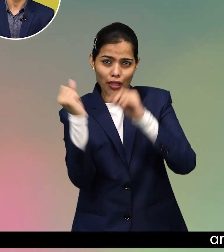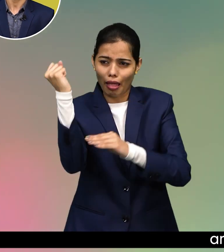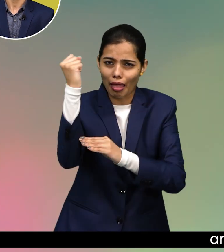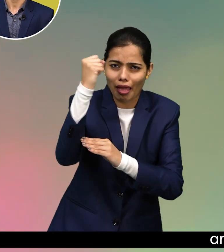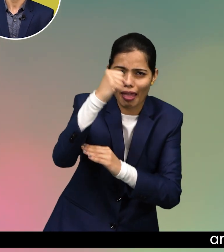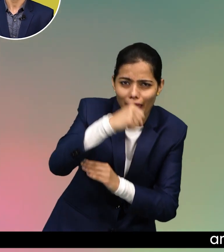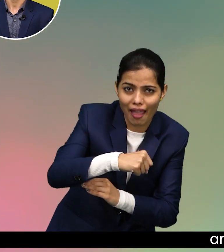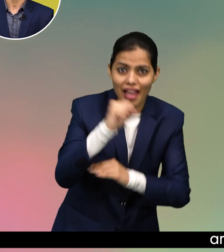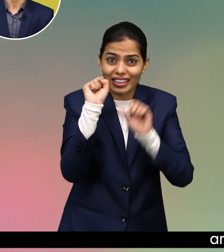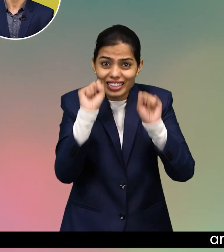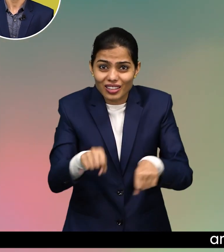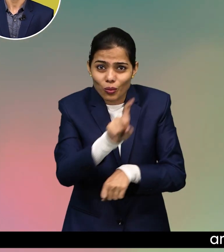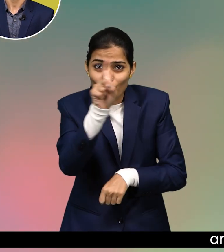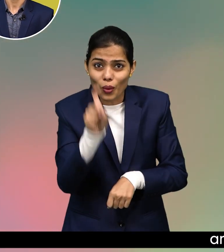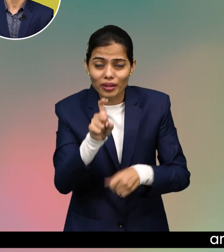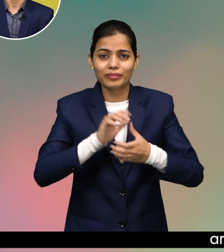sit.